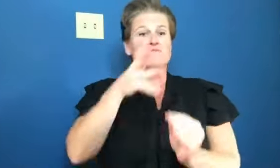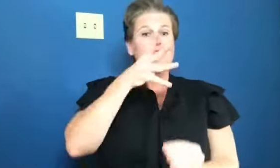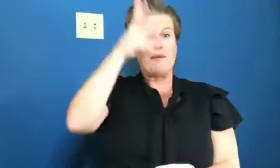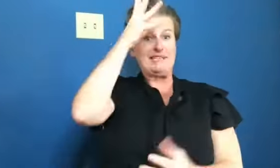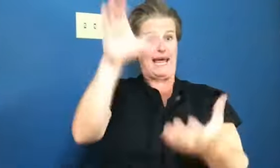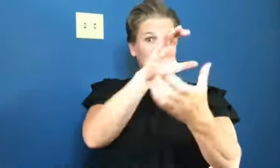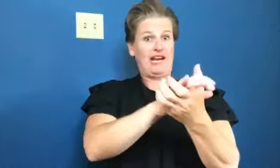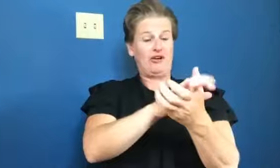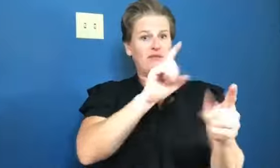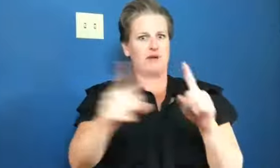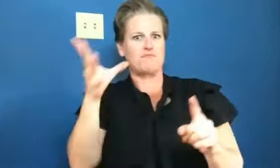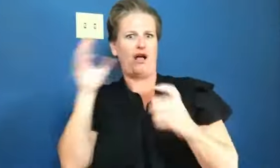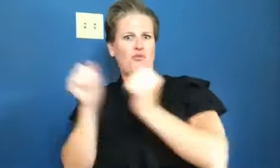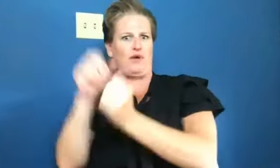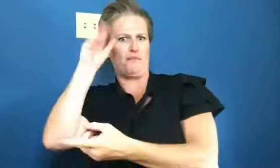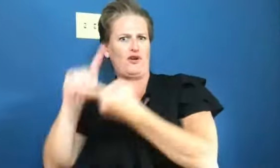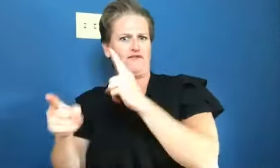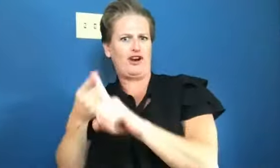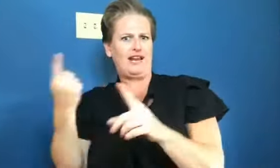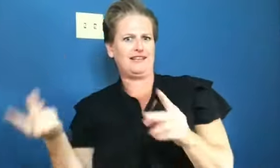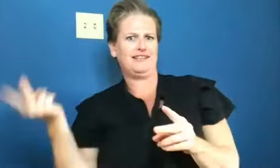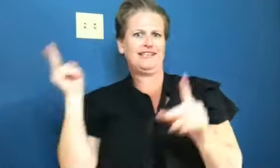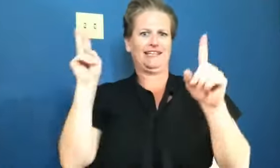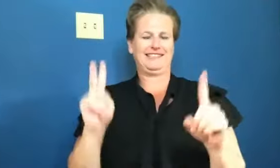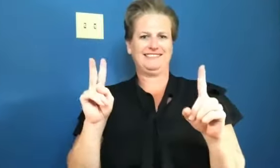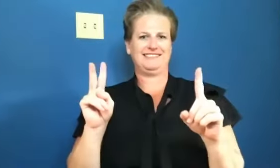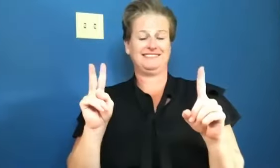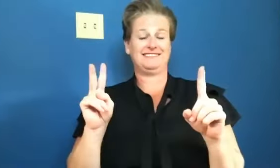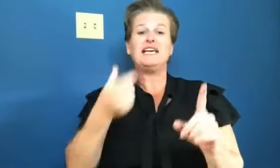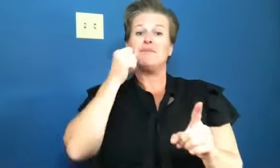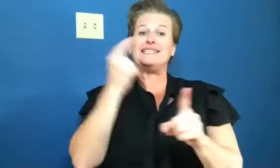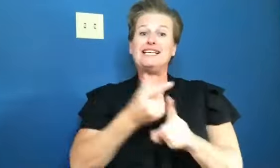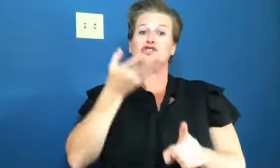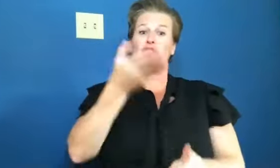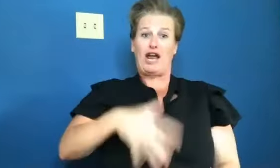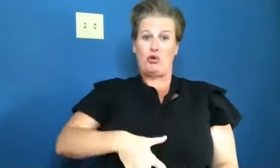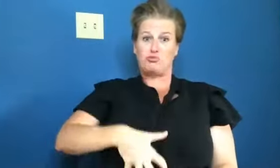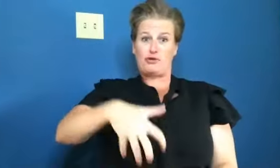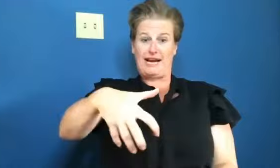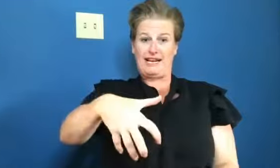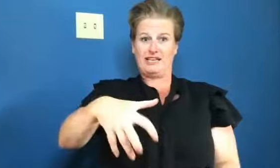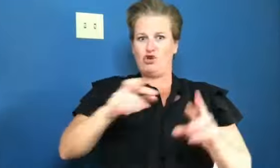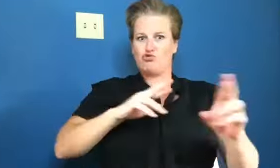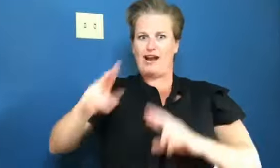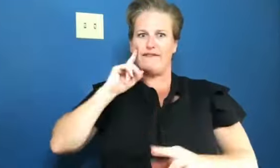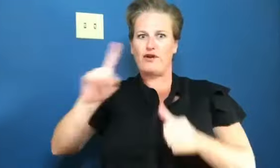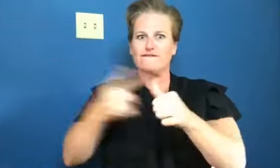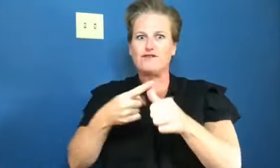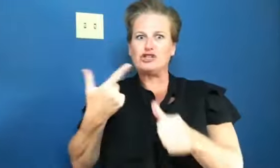there. She's the oldest, having the first grandchild. And my mother goes straight for the jugular. She says, why don't you go find yourself another